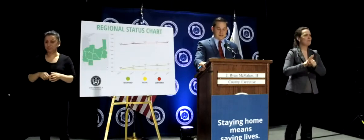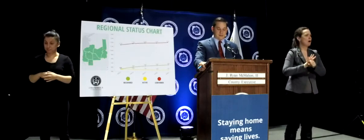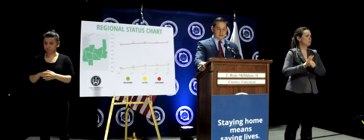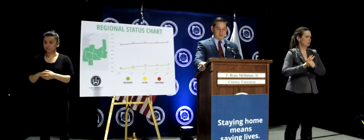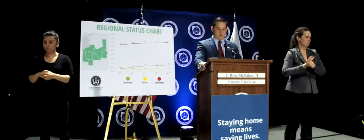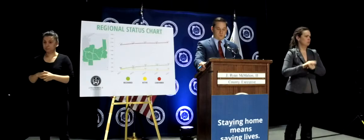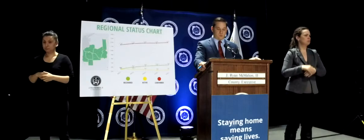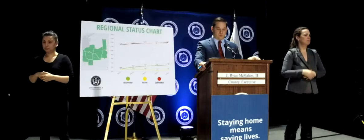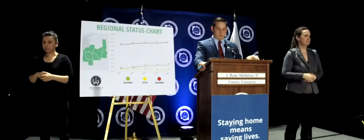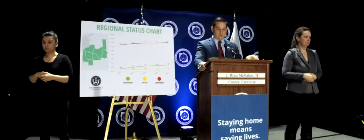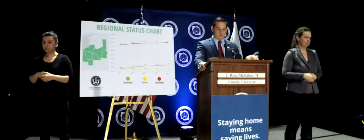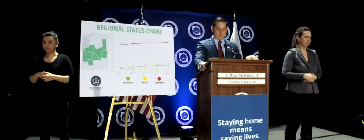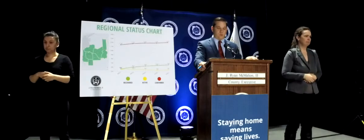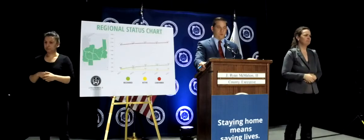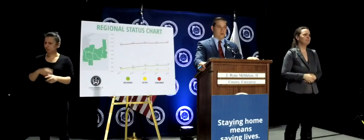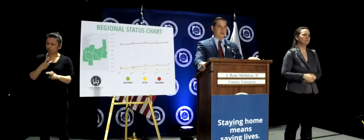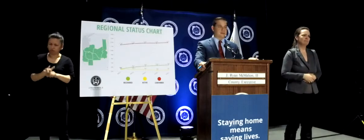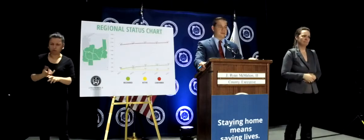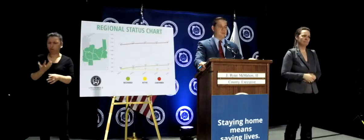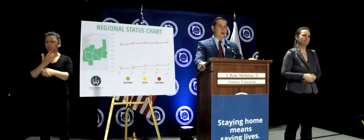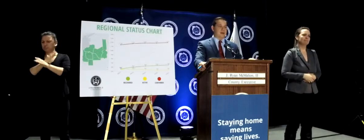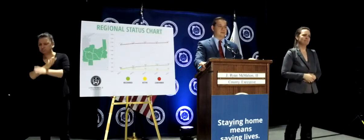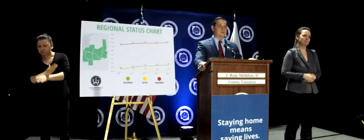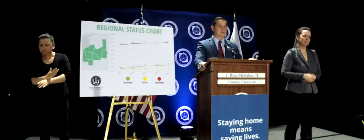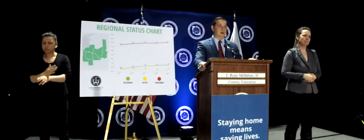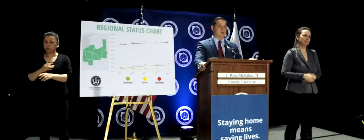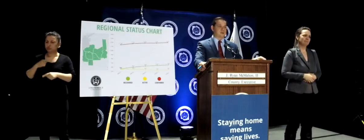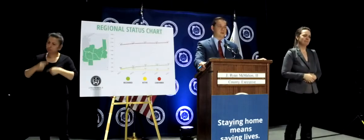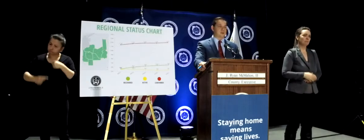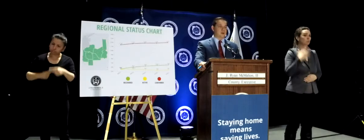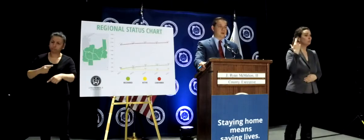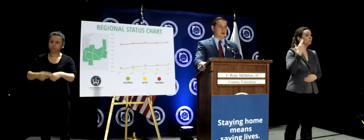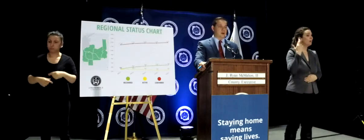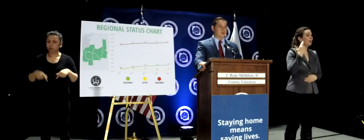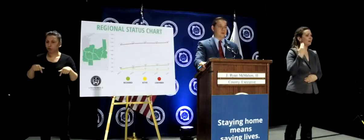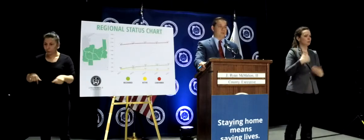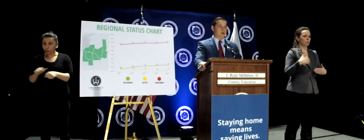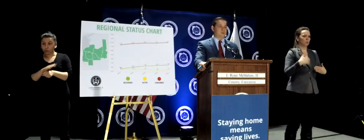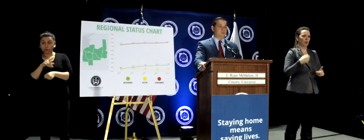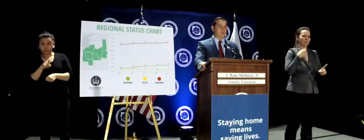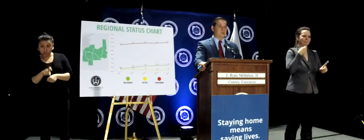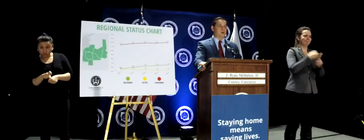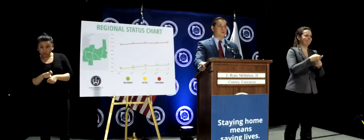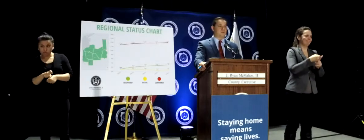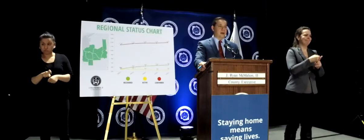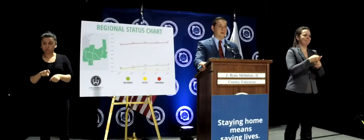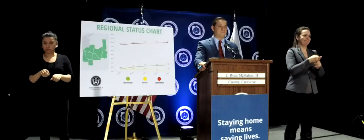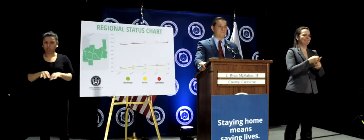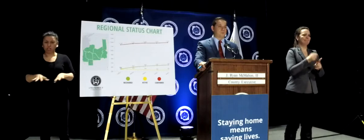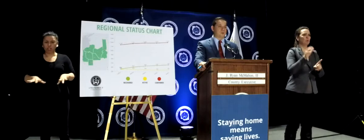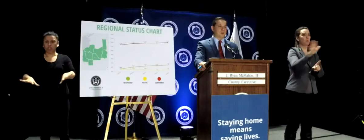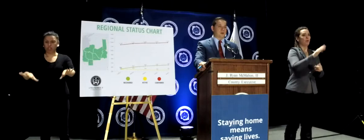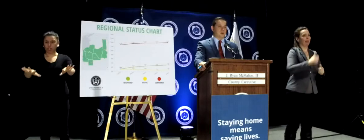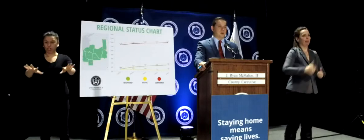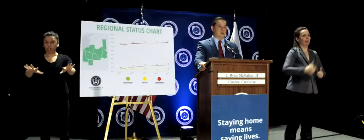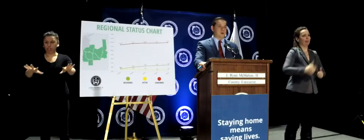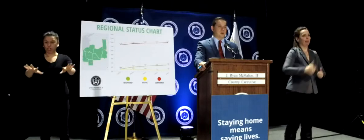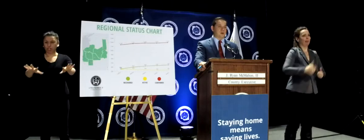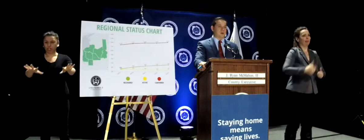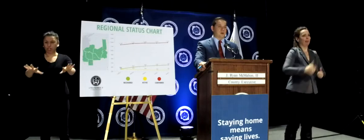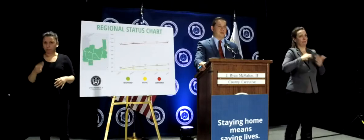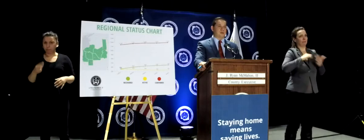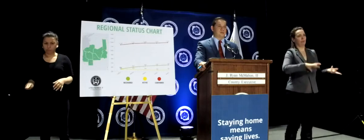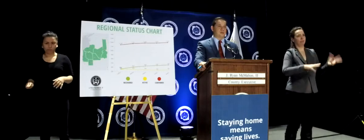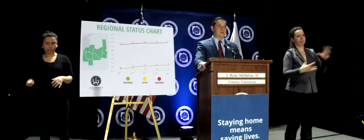it is when we realize the impacts of this virus, we get punched, but we're punching back, and